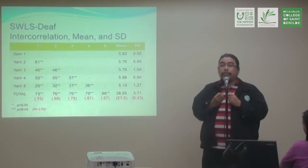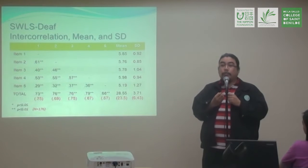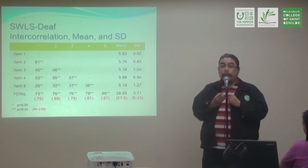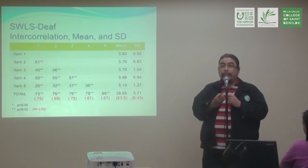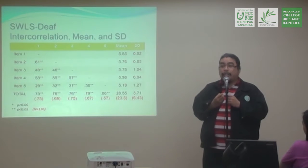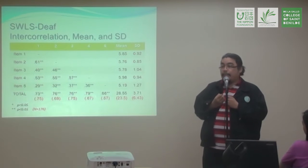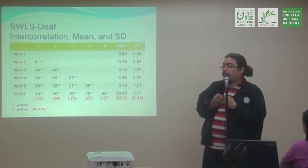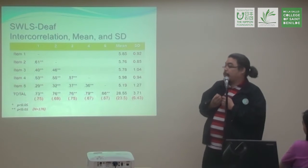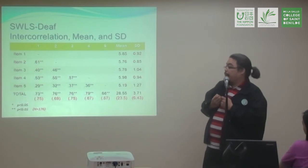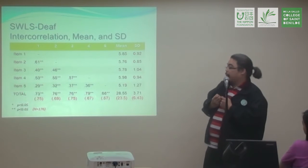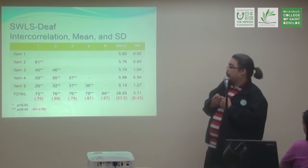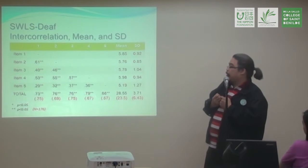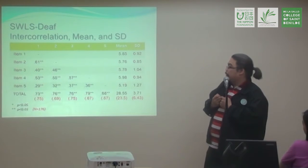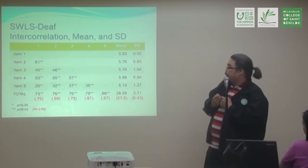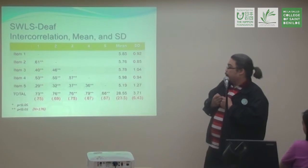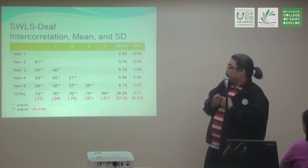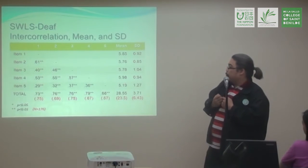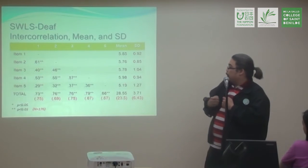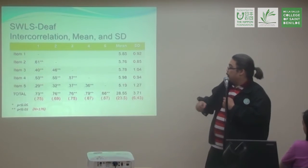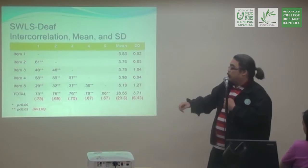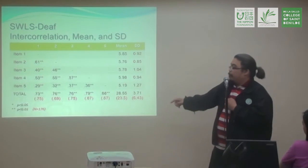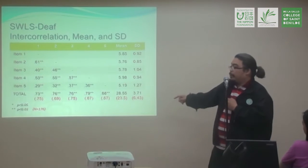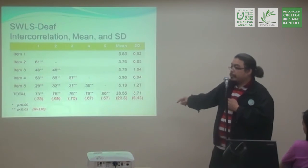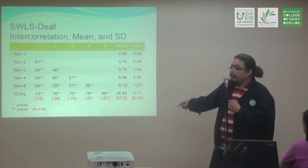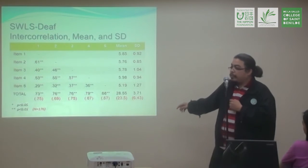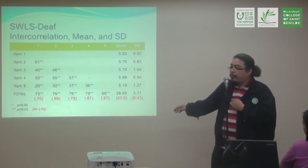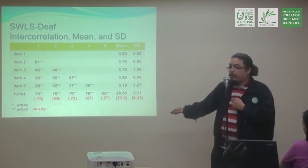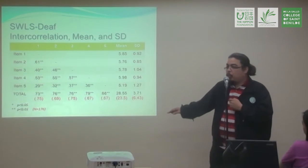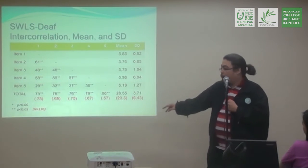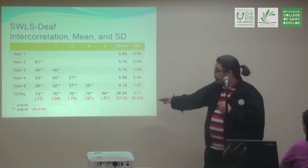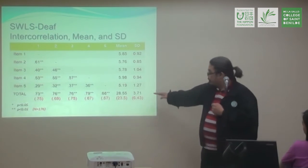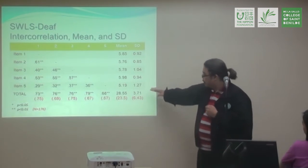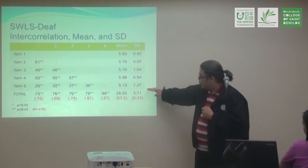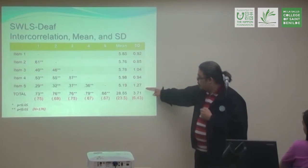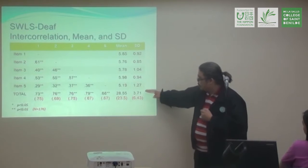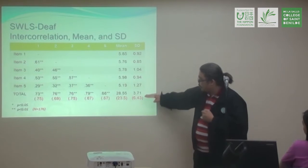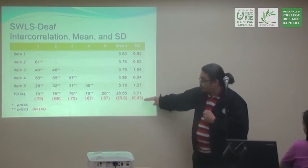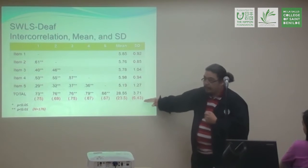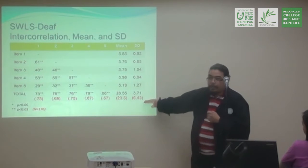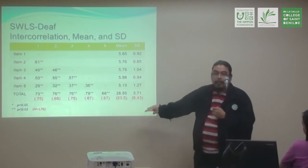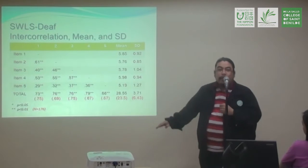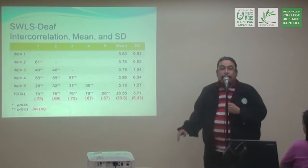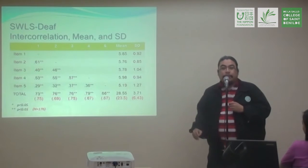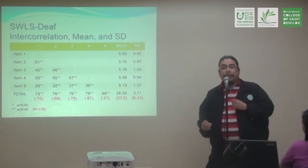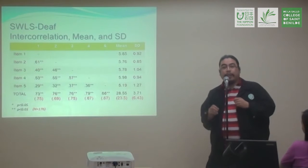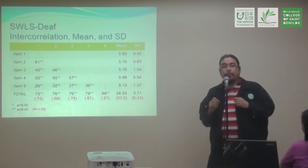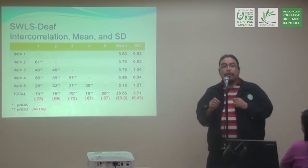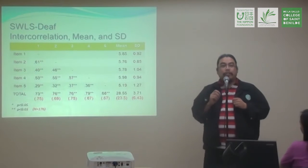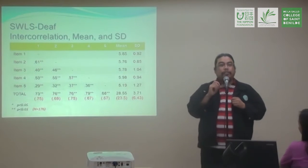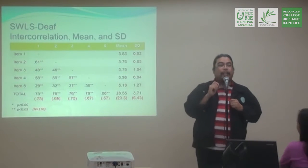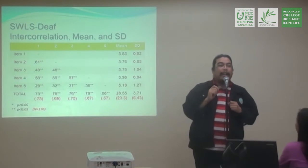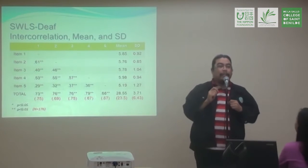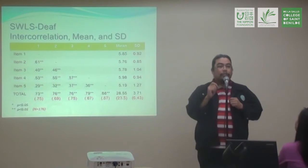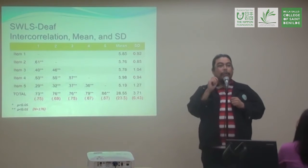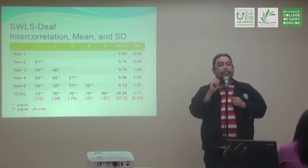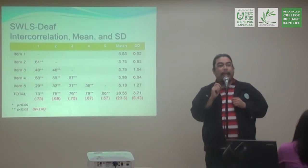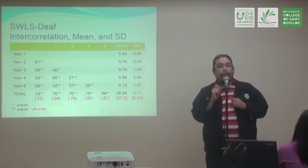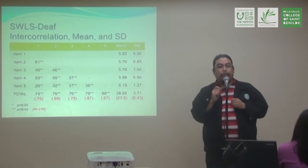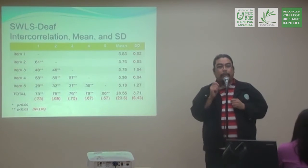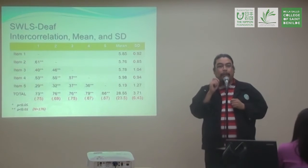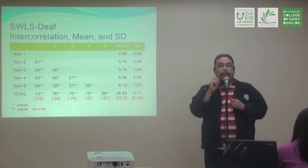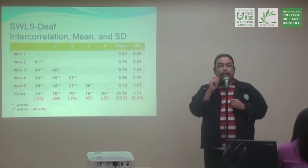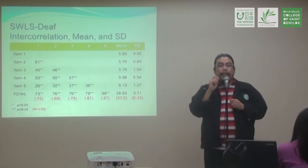the 123 students. So, versus the red one. The red one is the